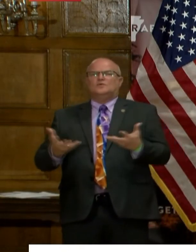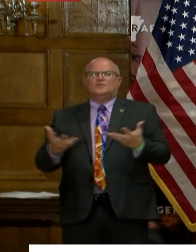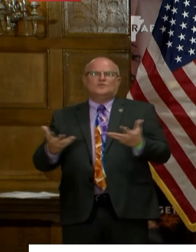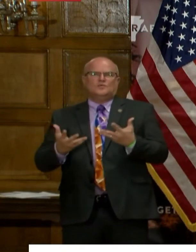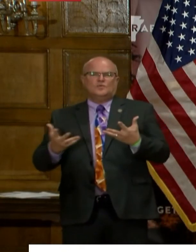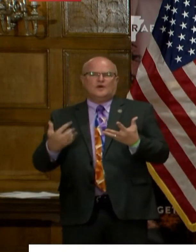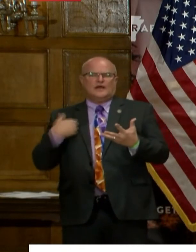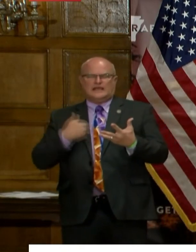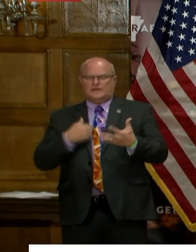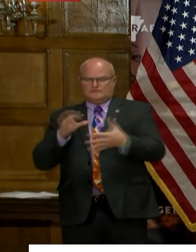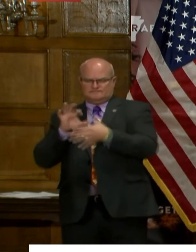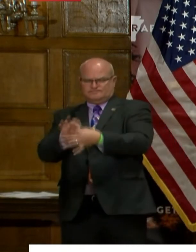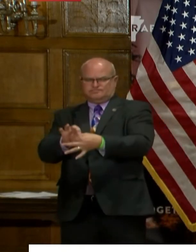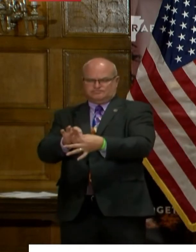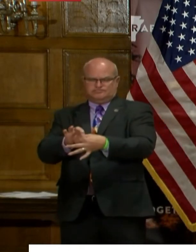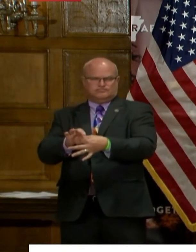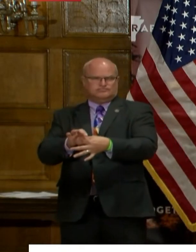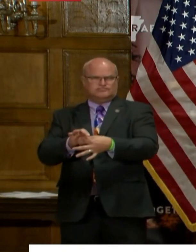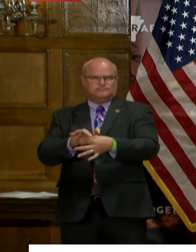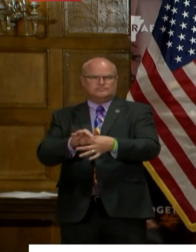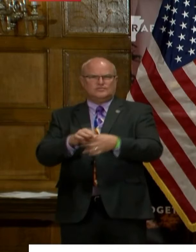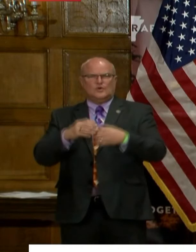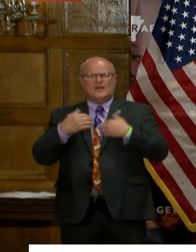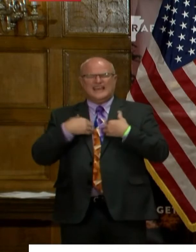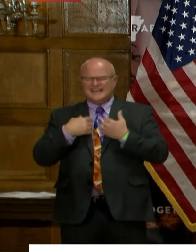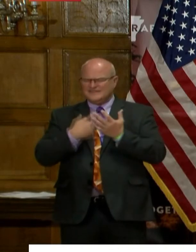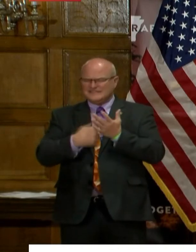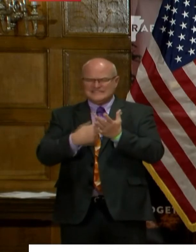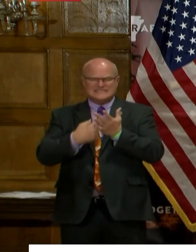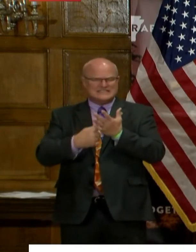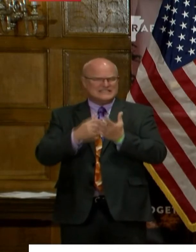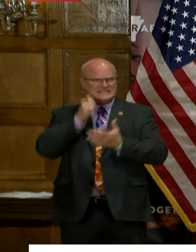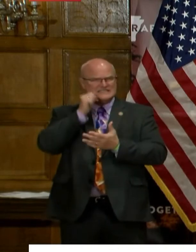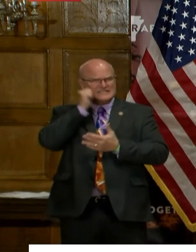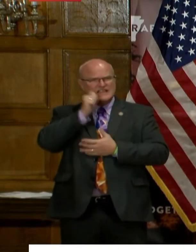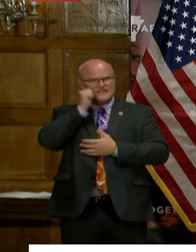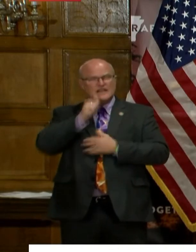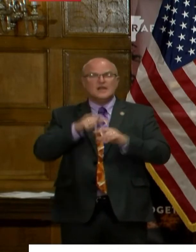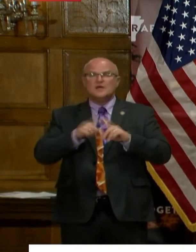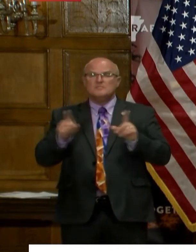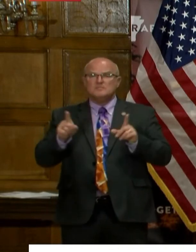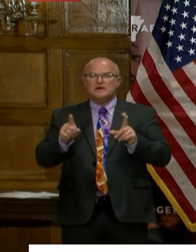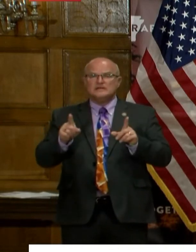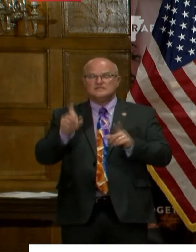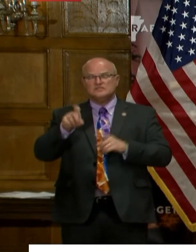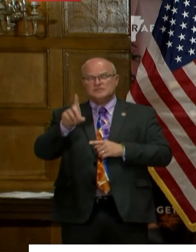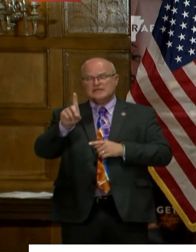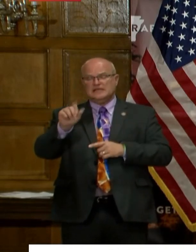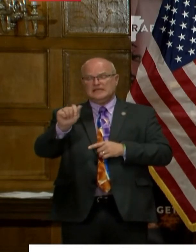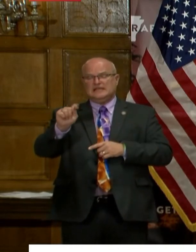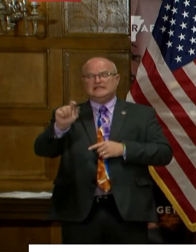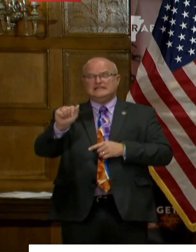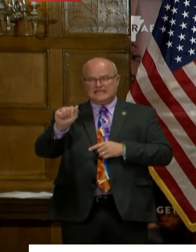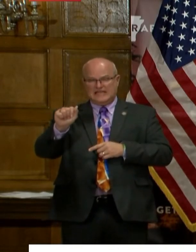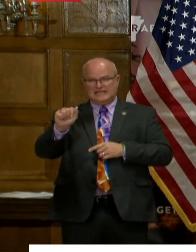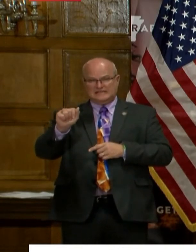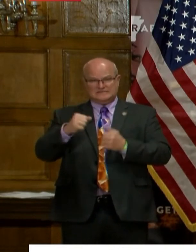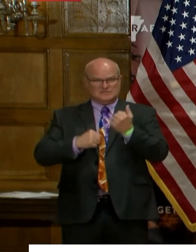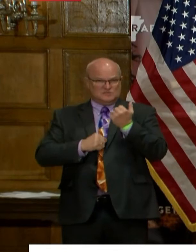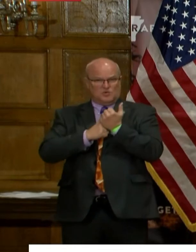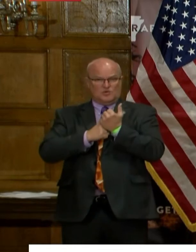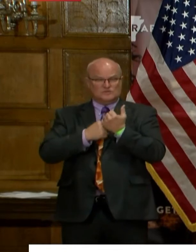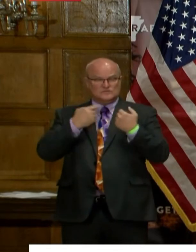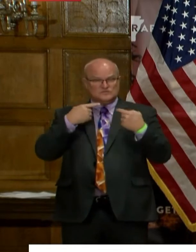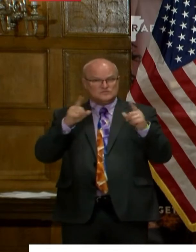What can we tie it to? And we have these discussions, but it should be data-driven, and that's what we're striving to